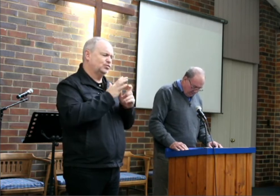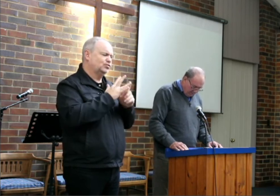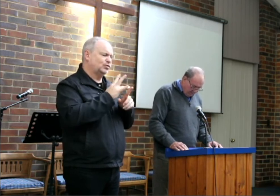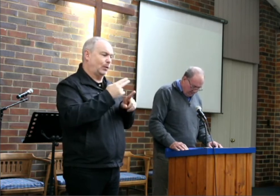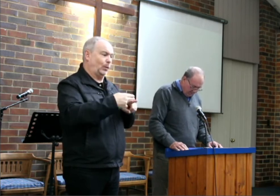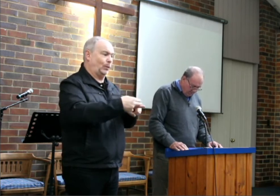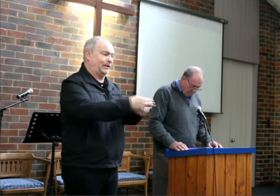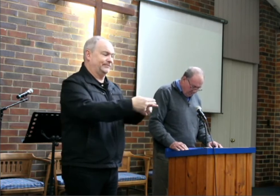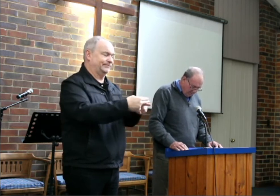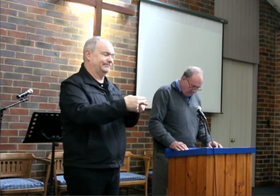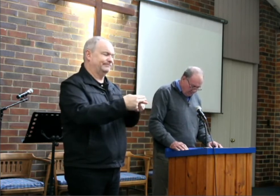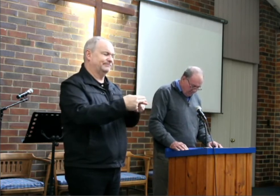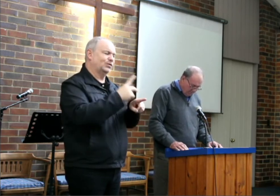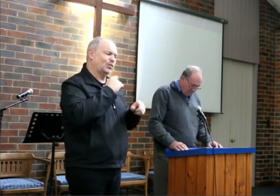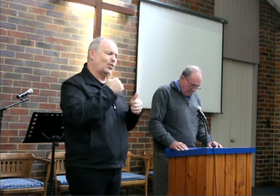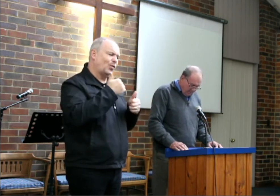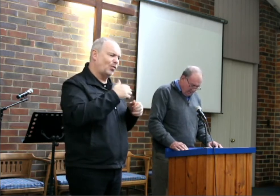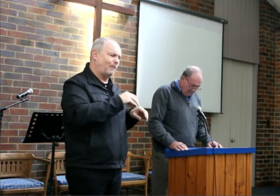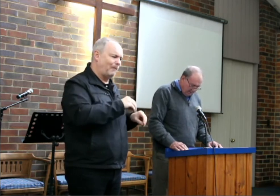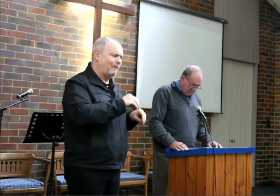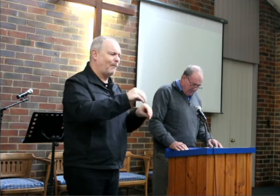speedily, and it can be a really good move